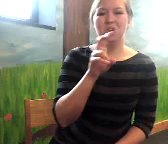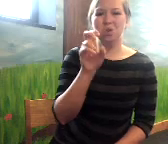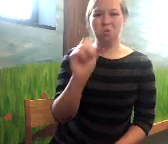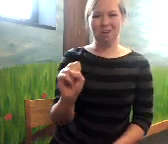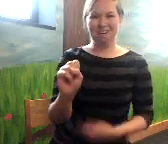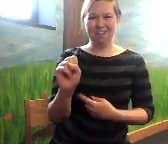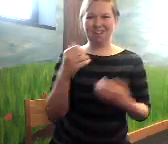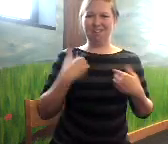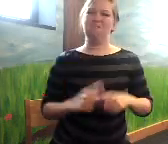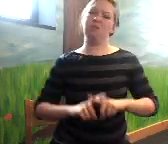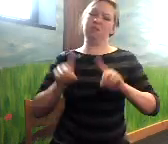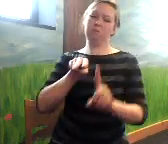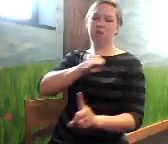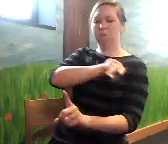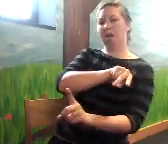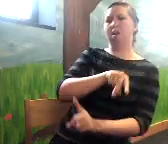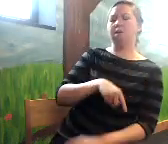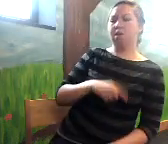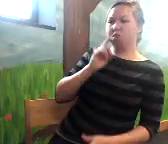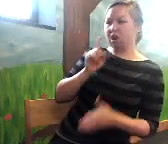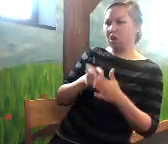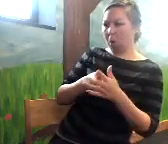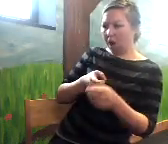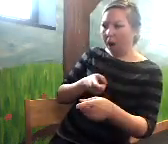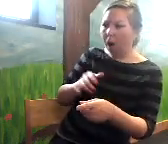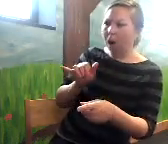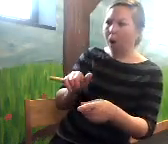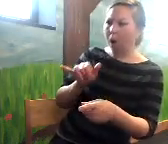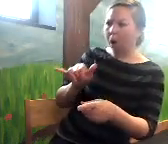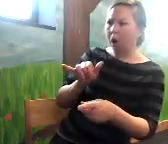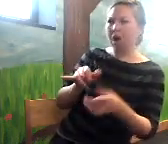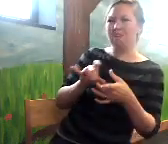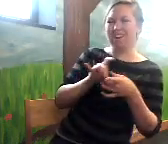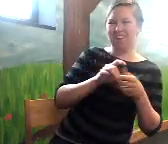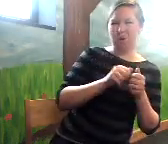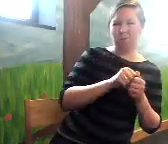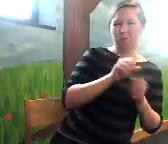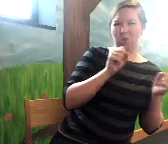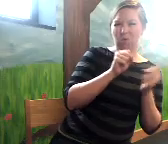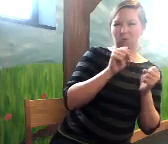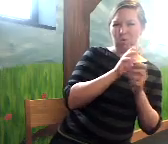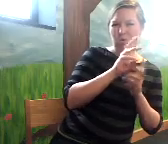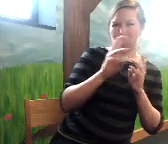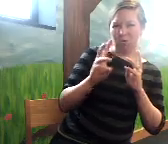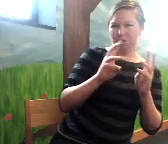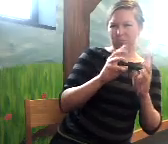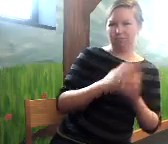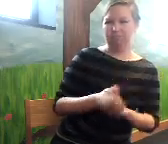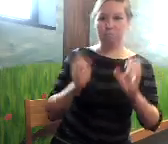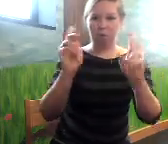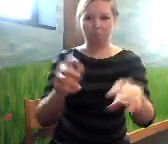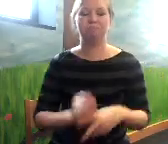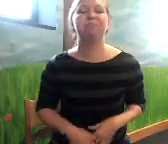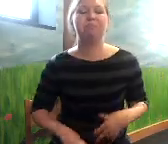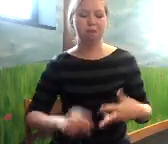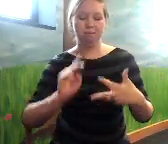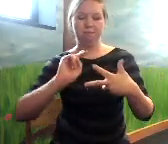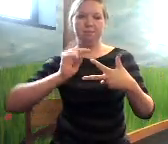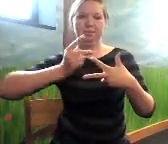Okay. The second notion here is the idea of incrementalism. Now, the way this affected U.S. policymaking in